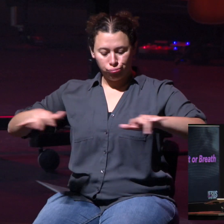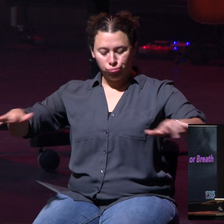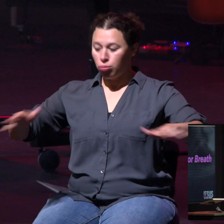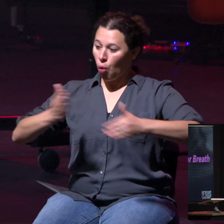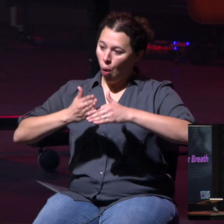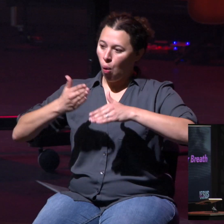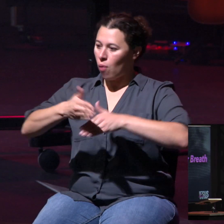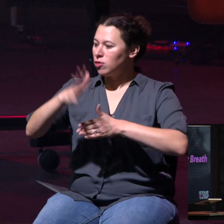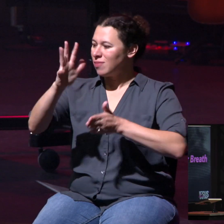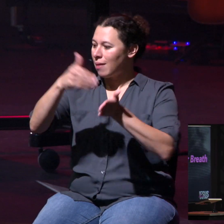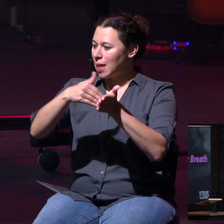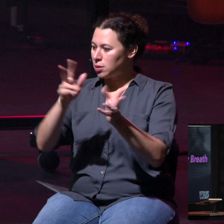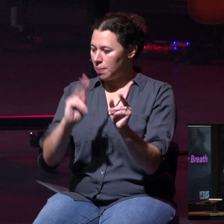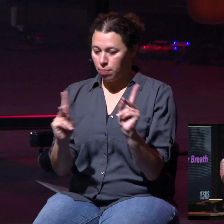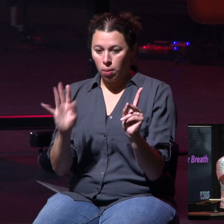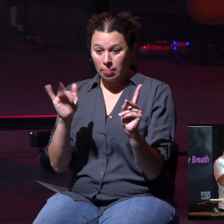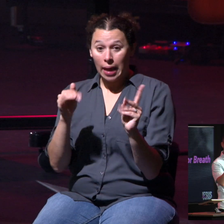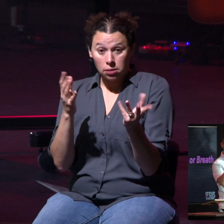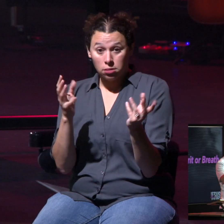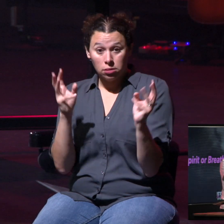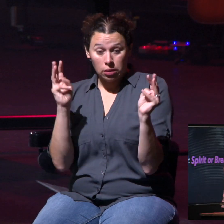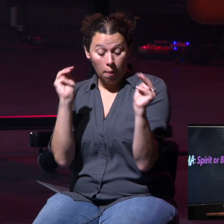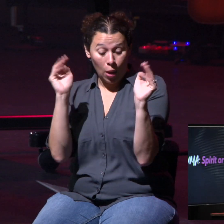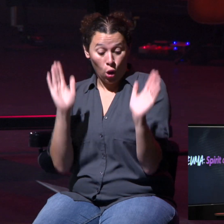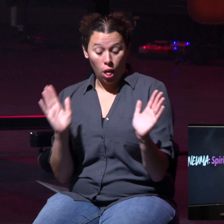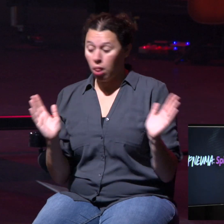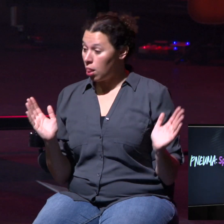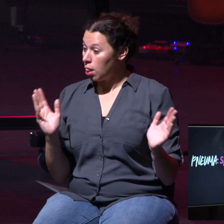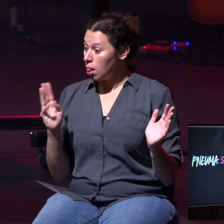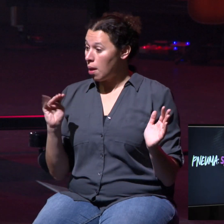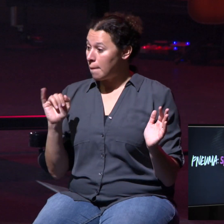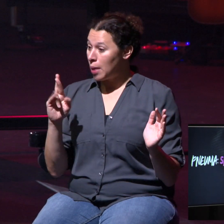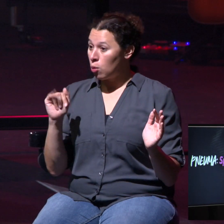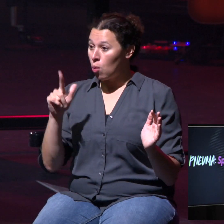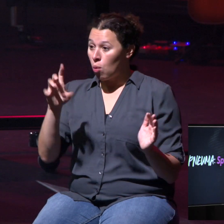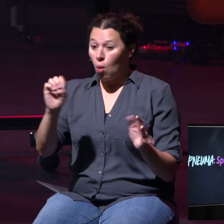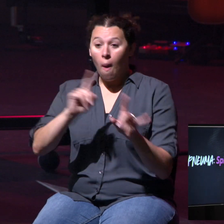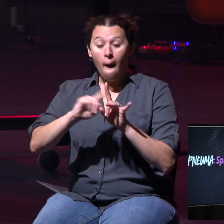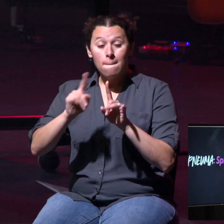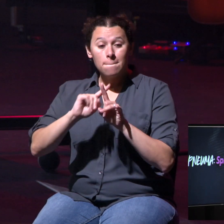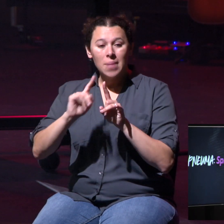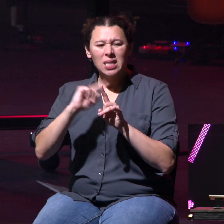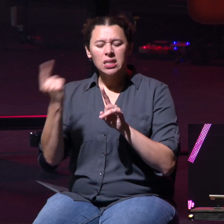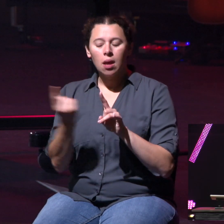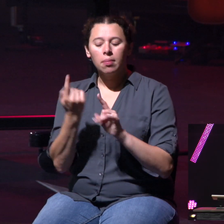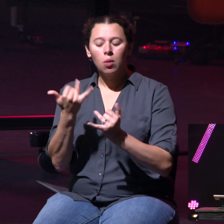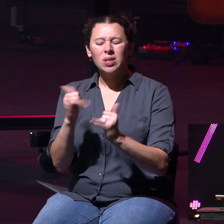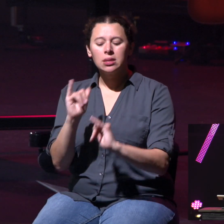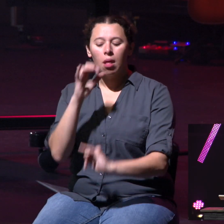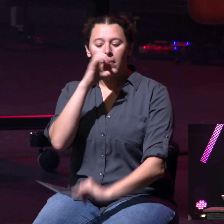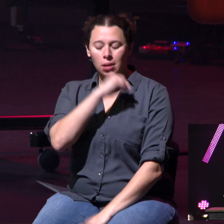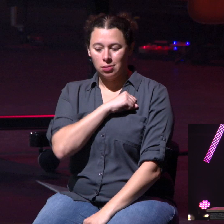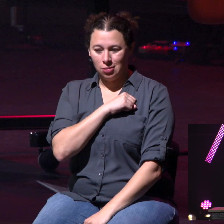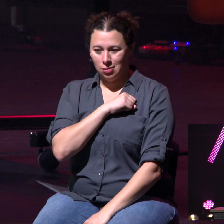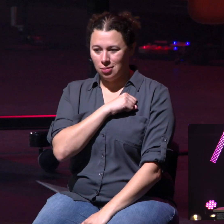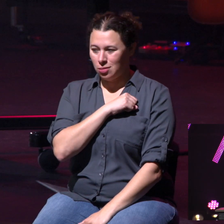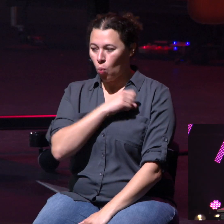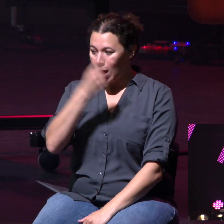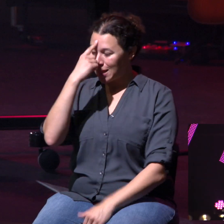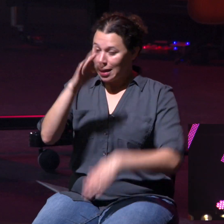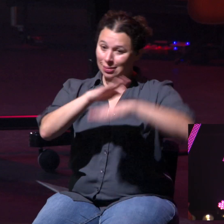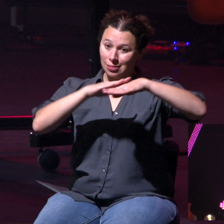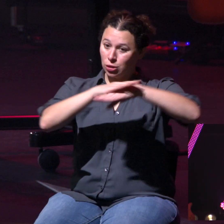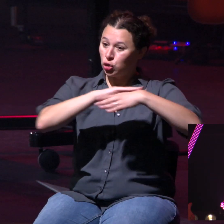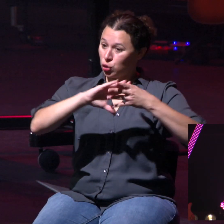plus people. But I think there's something underneath the surface that we often miss in what's happening. And I think